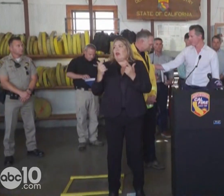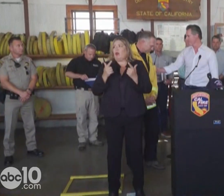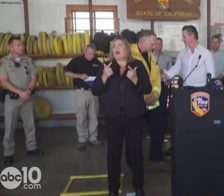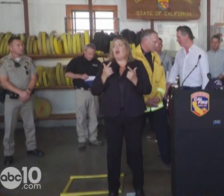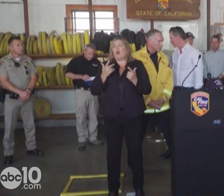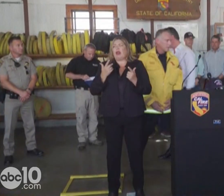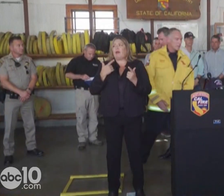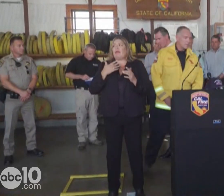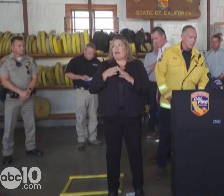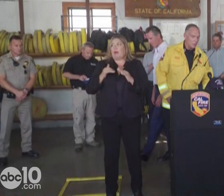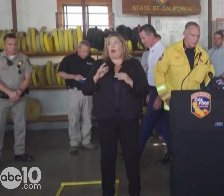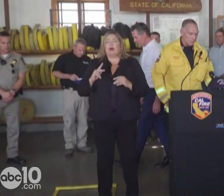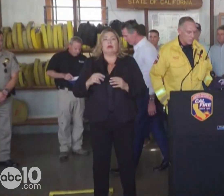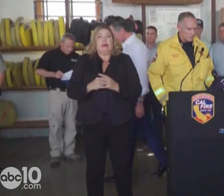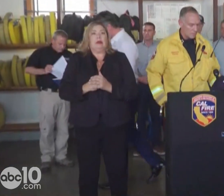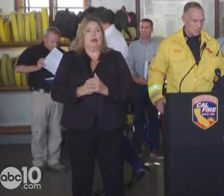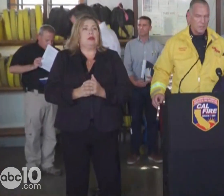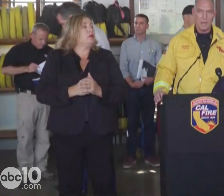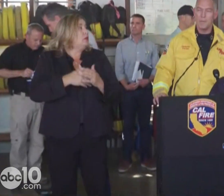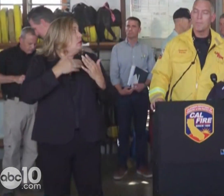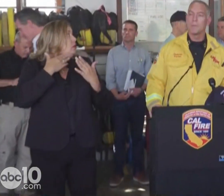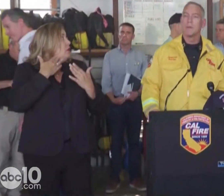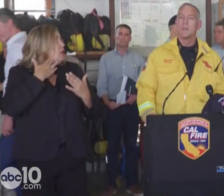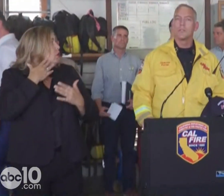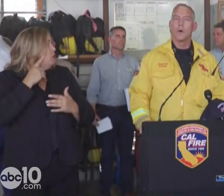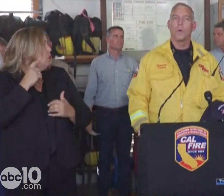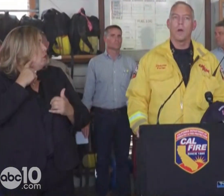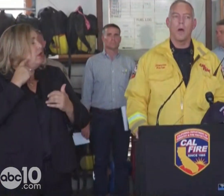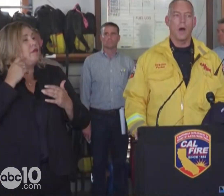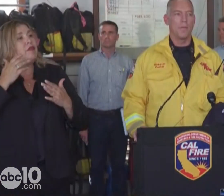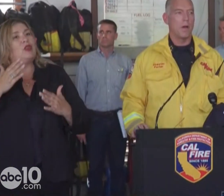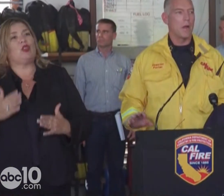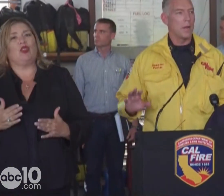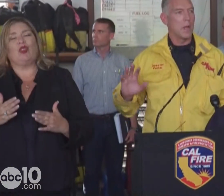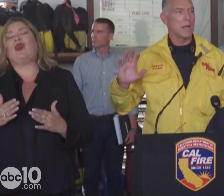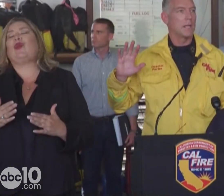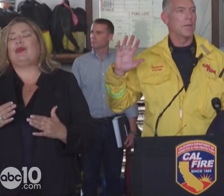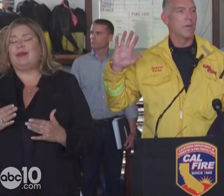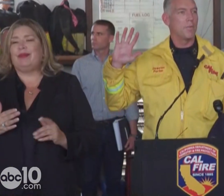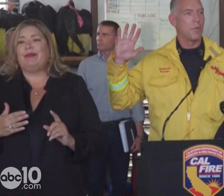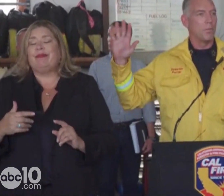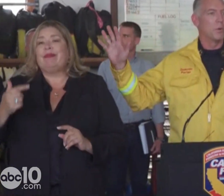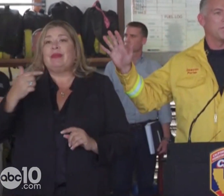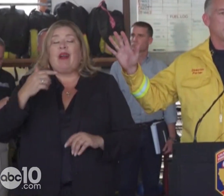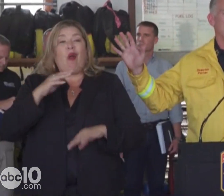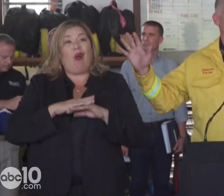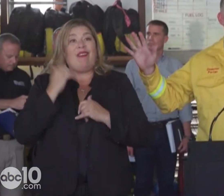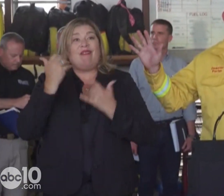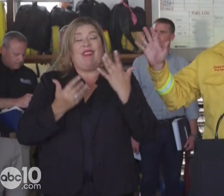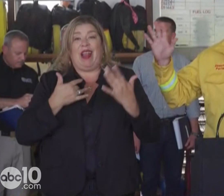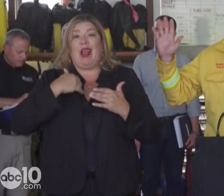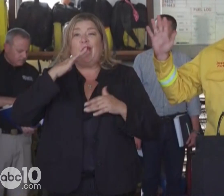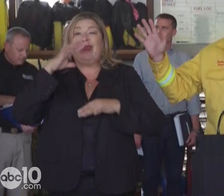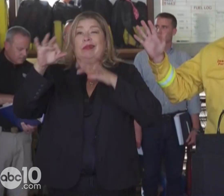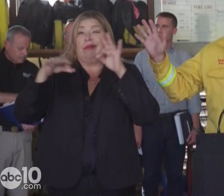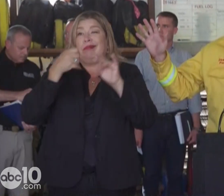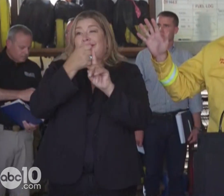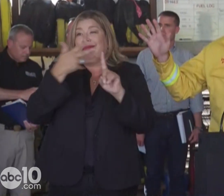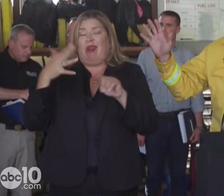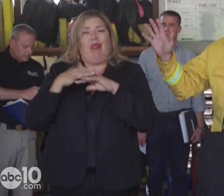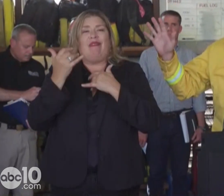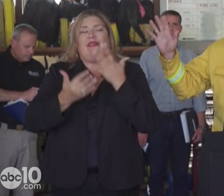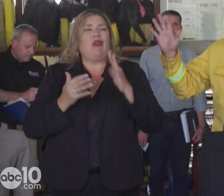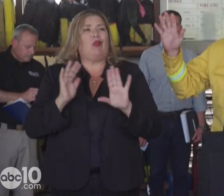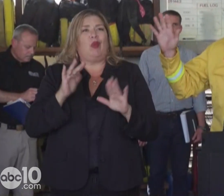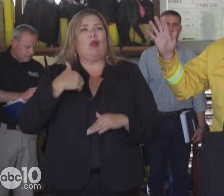Chief you. Porter. Thank you, Governor. So on the fire, I'm not going to give a full briefing on the fire. We can cover